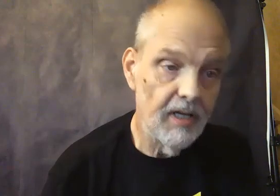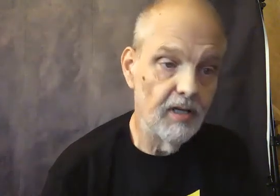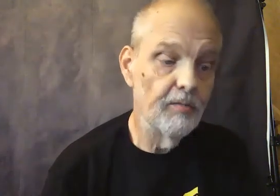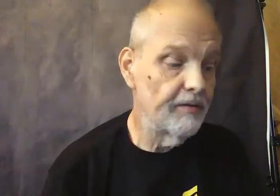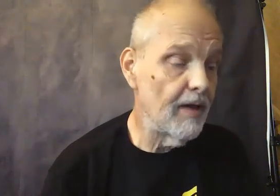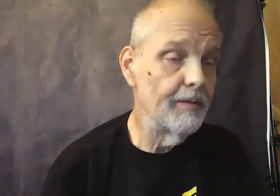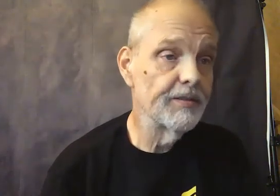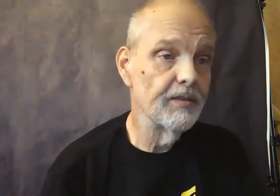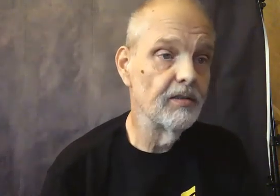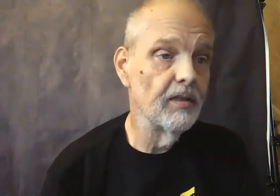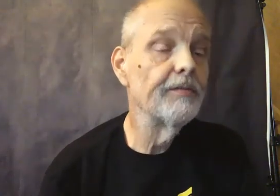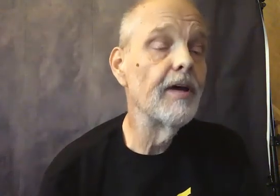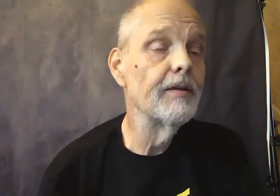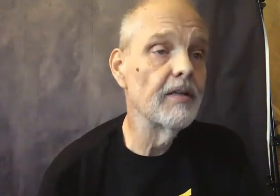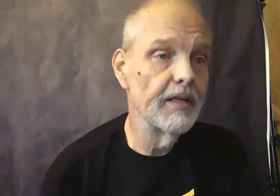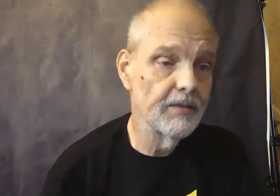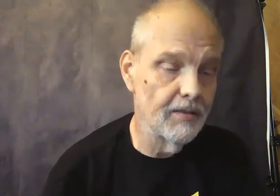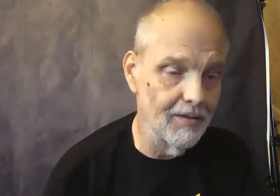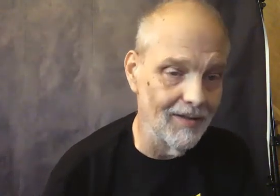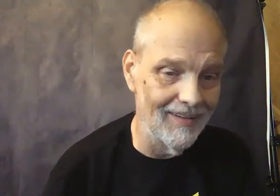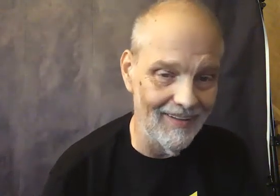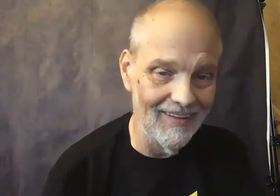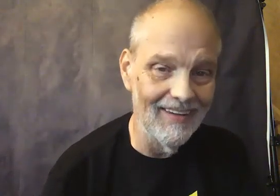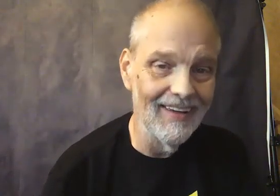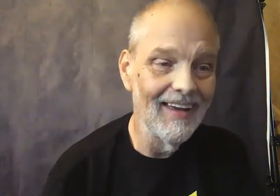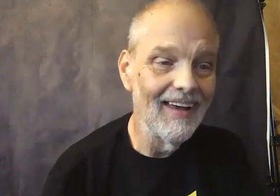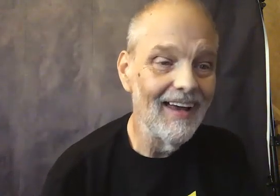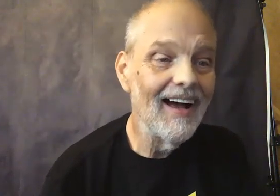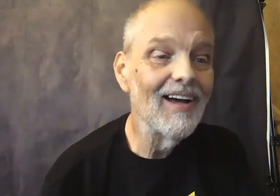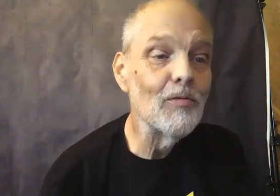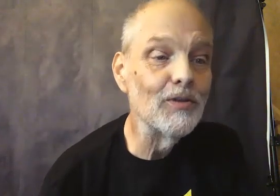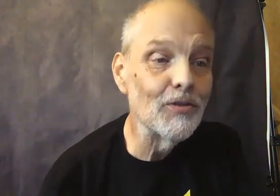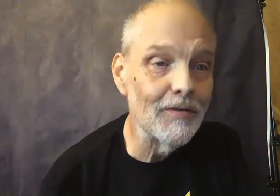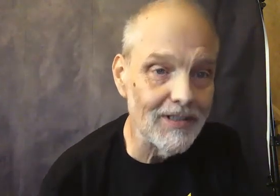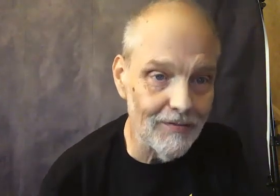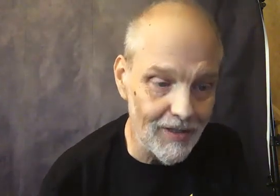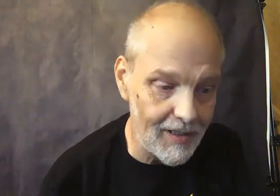You've been a fabulous class. I hope you enjoy the rest of your day.